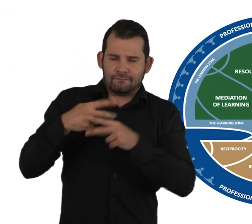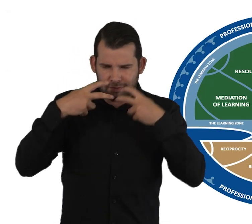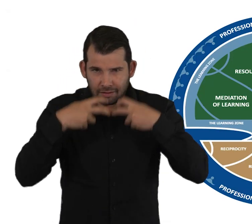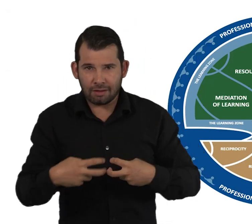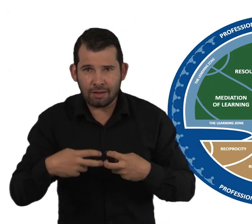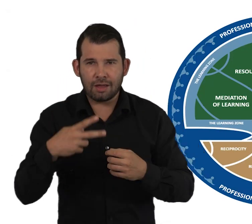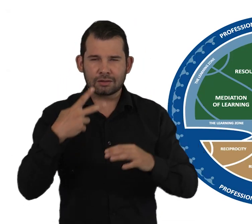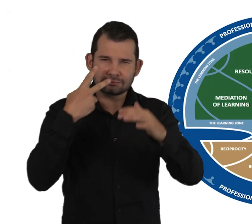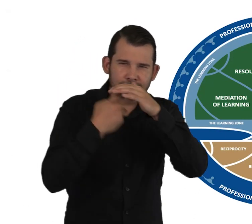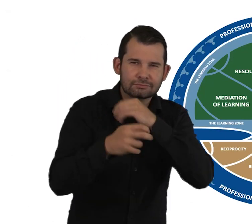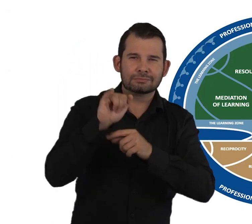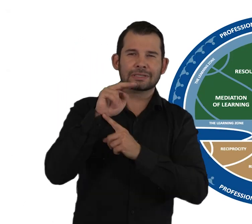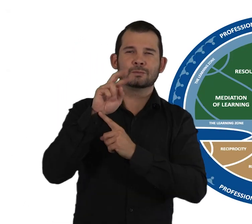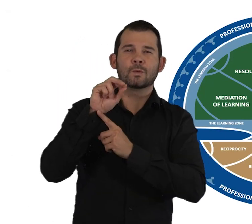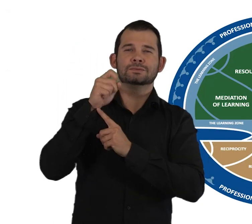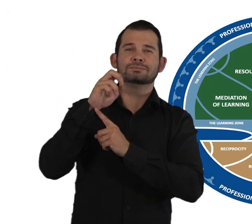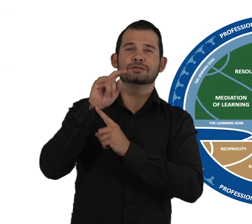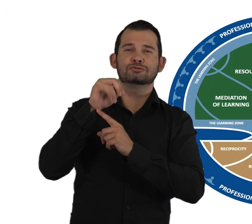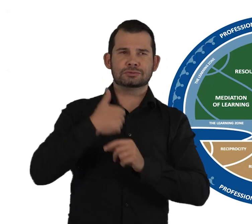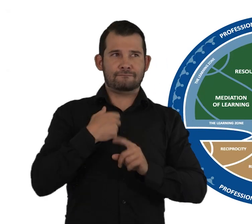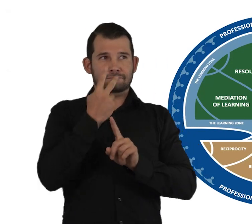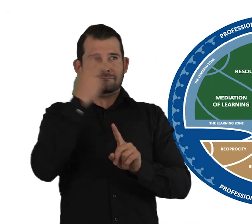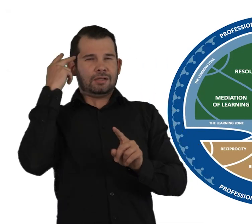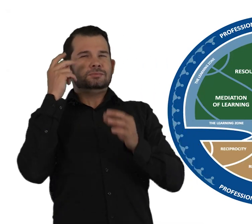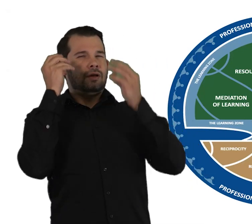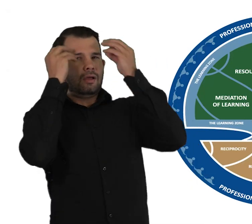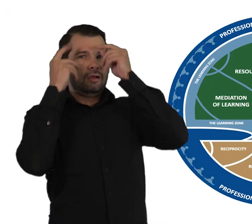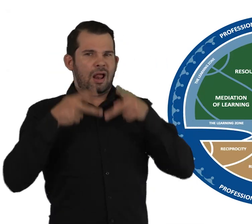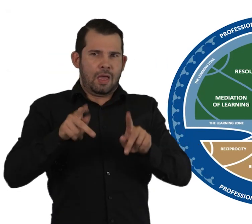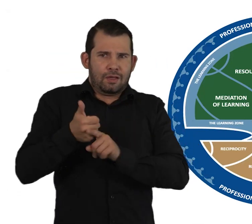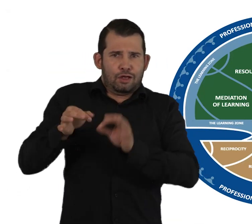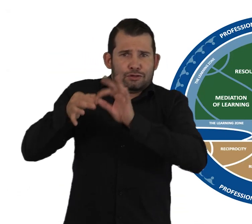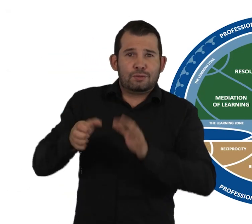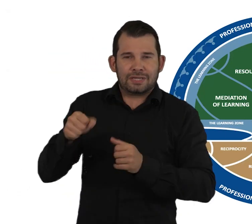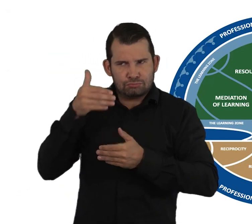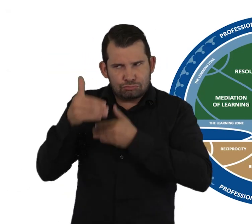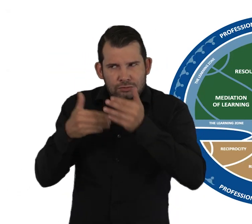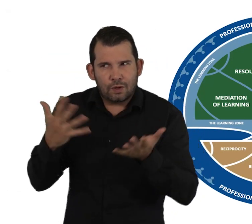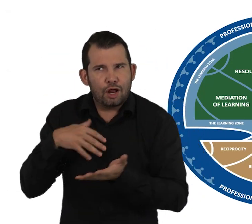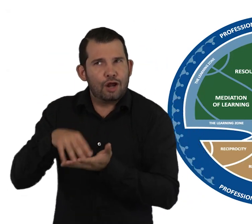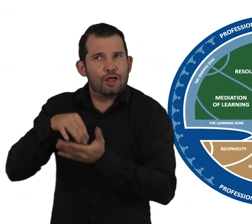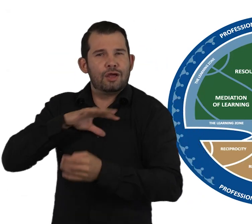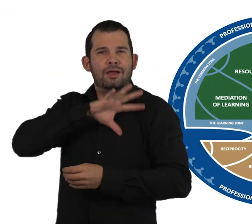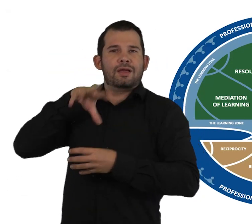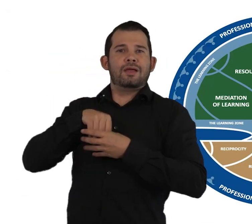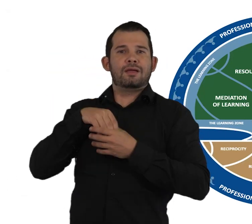explore introspection, as self-reflection allows the interpreter to process what they are learning and gain insight into their work.